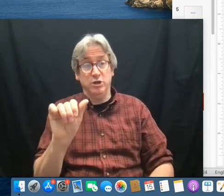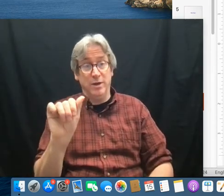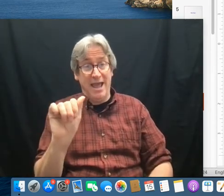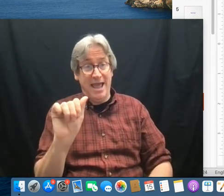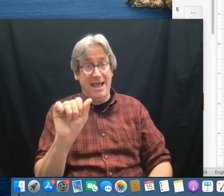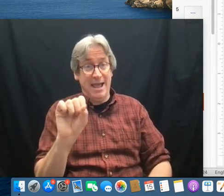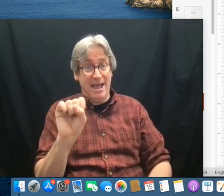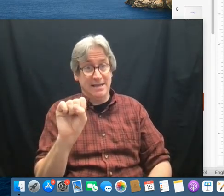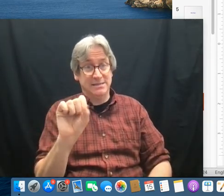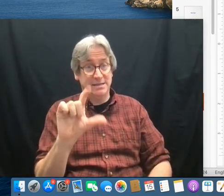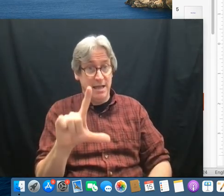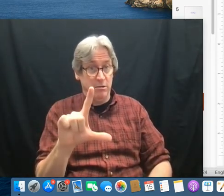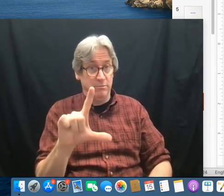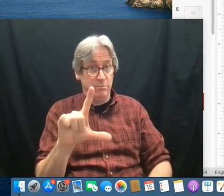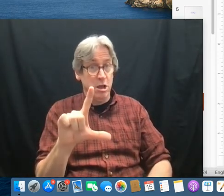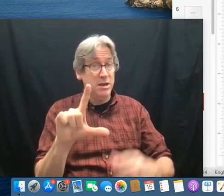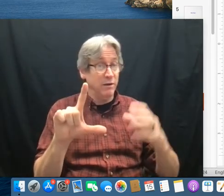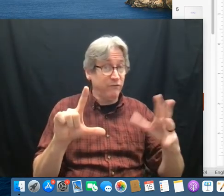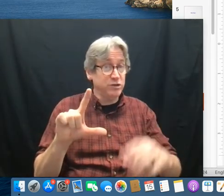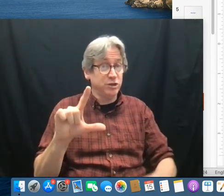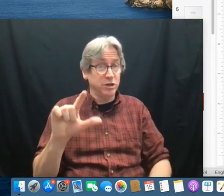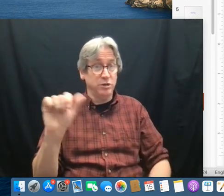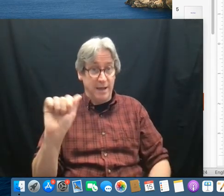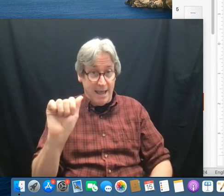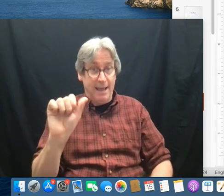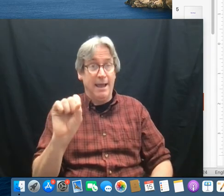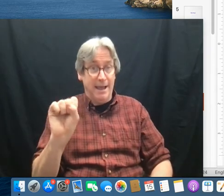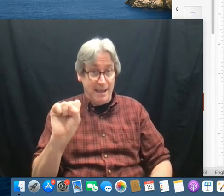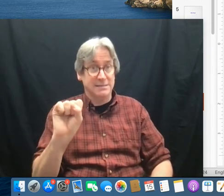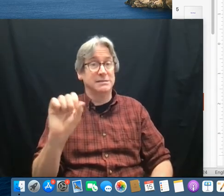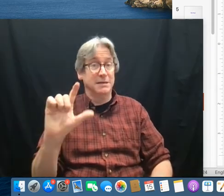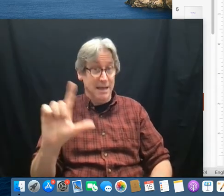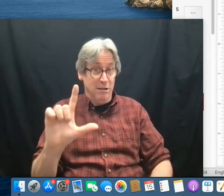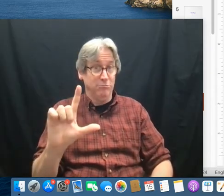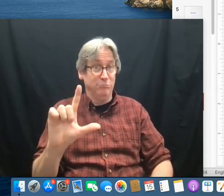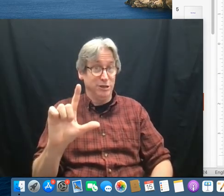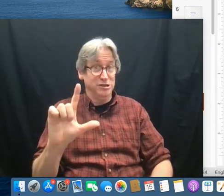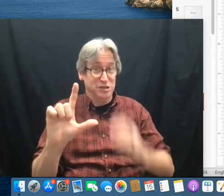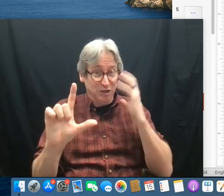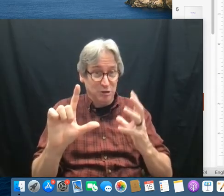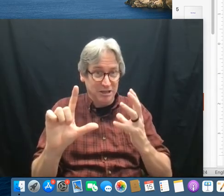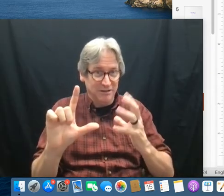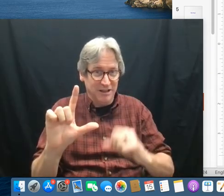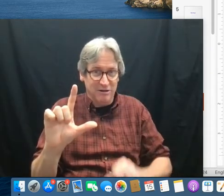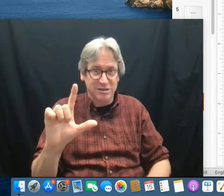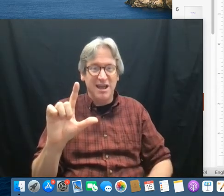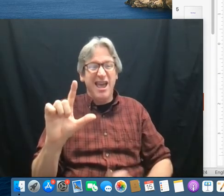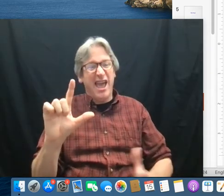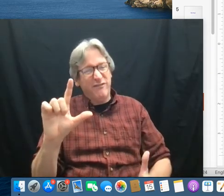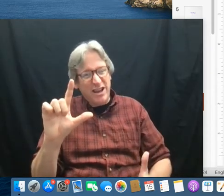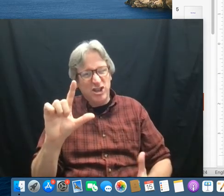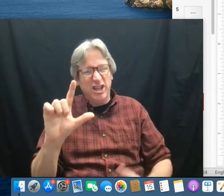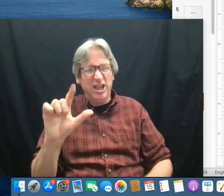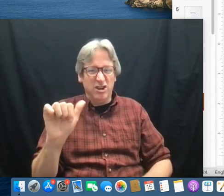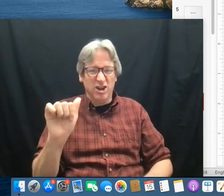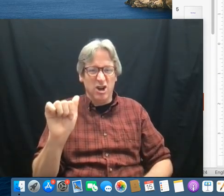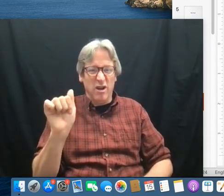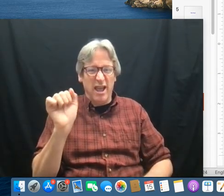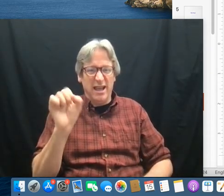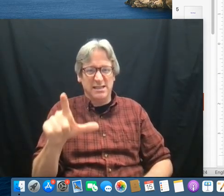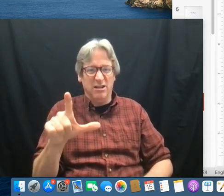verb. When we're talking about the two languages, we're going to go back and forth between ASL and English. And you could do